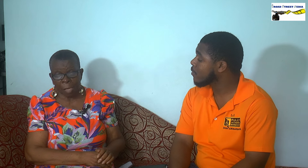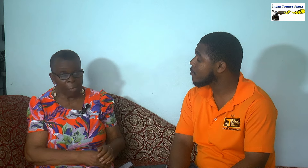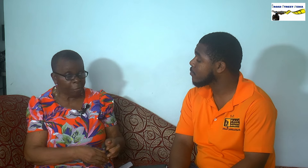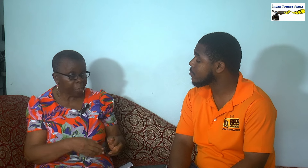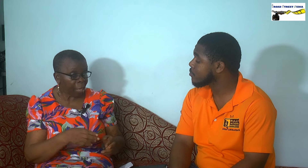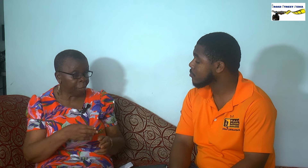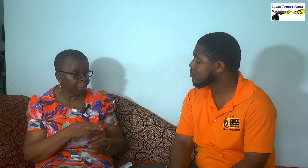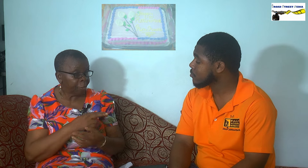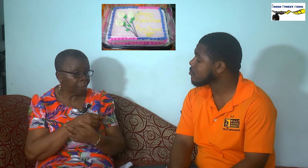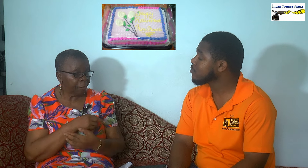I retired